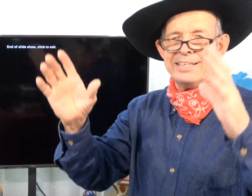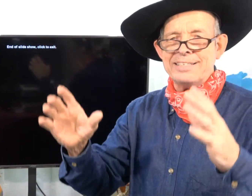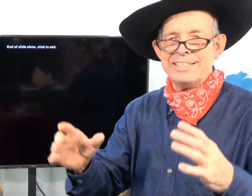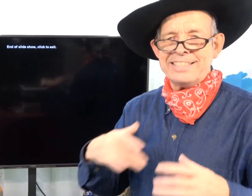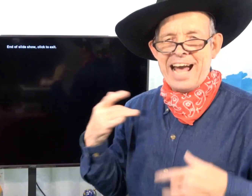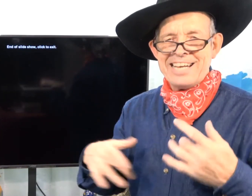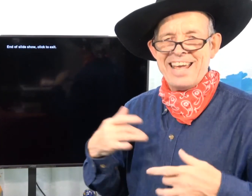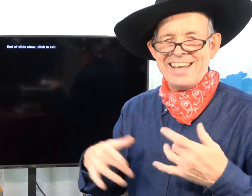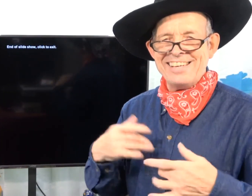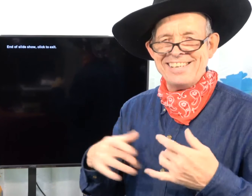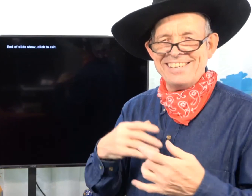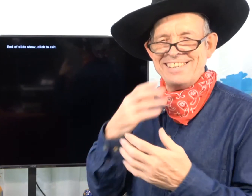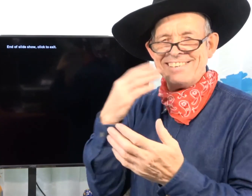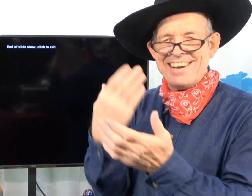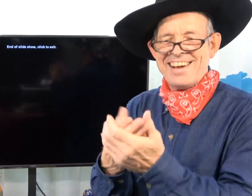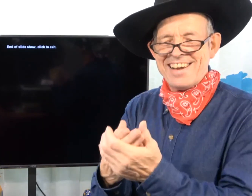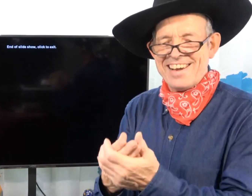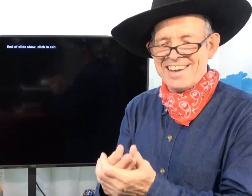Yay! Is that it?